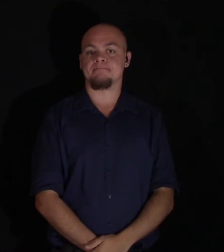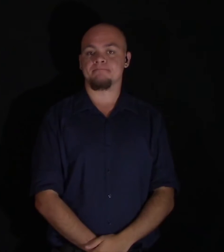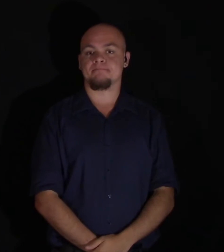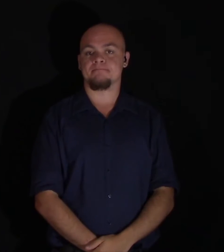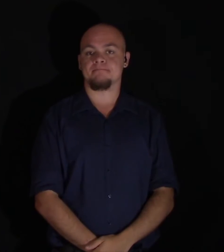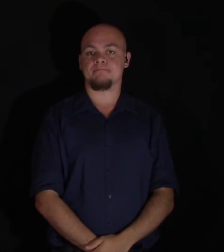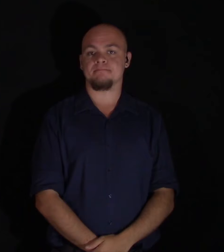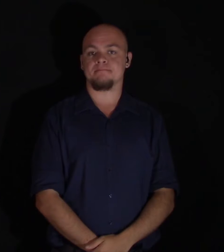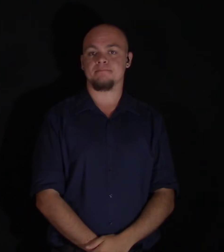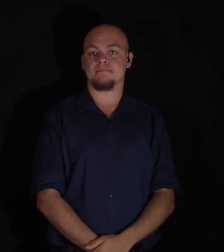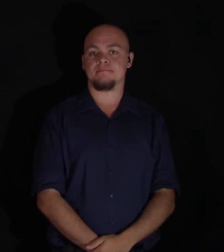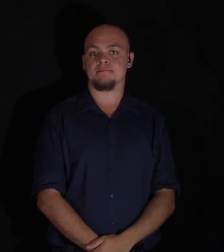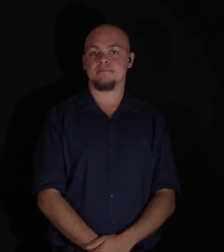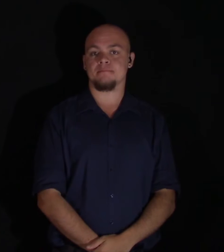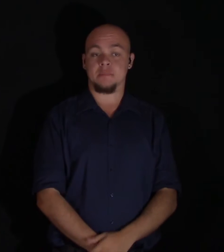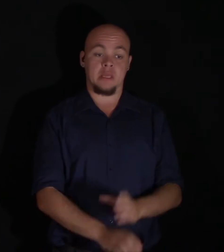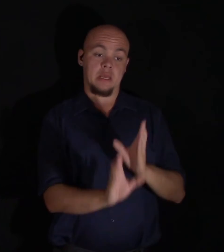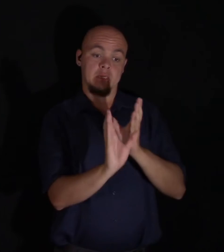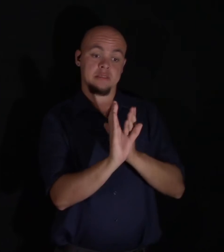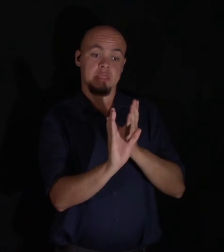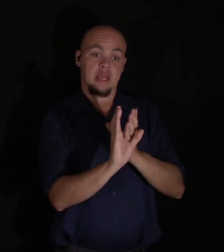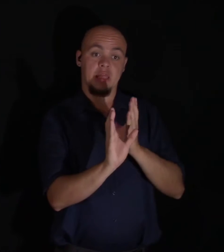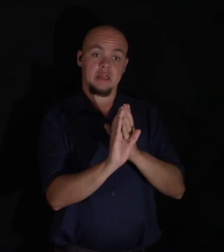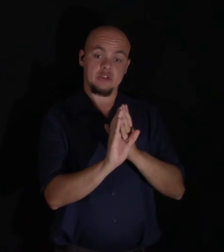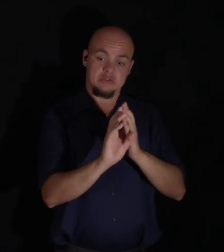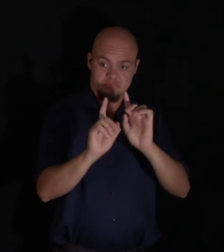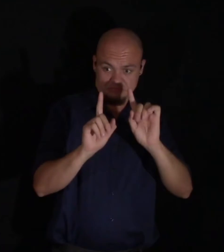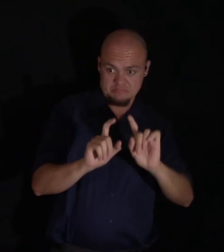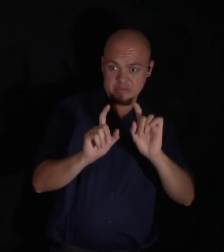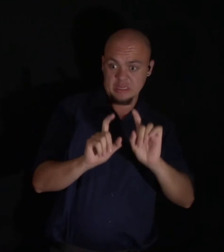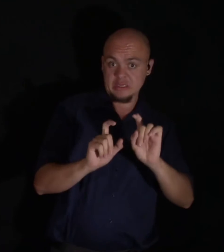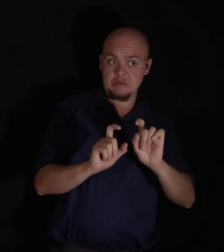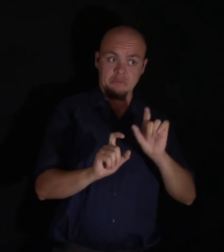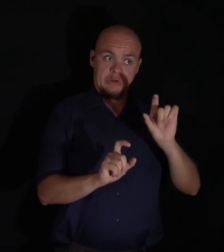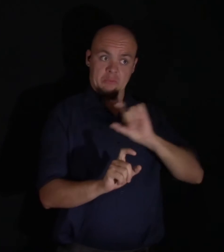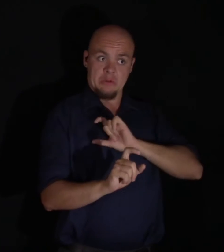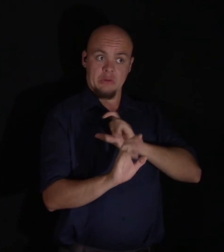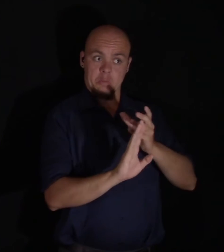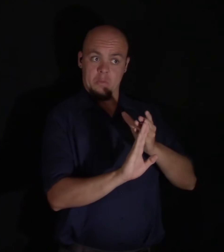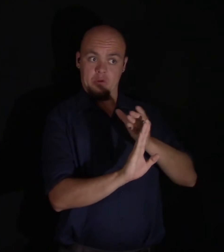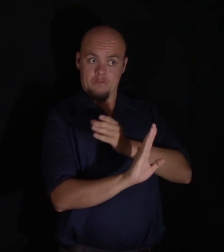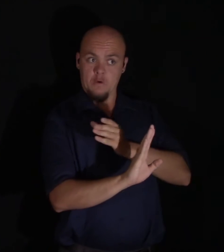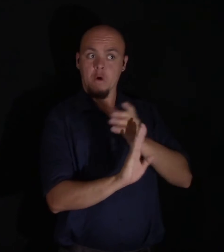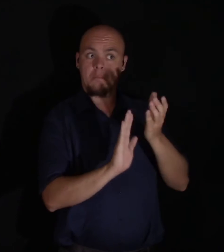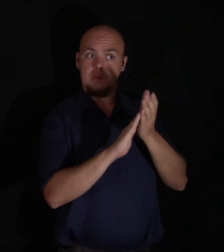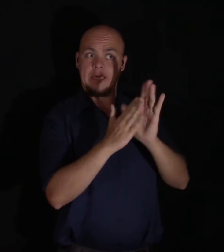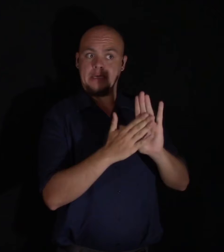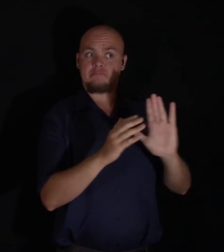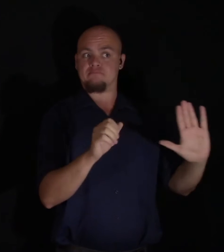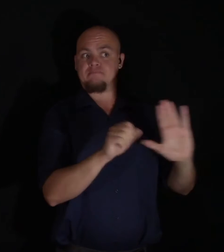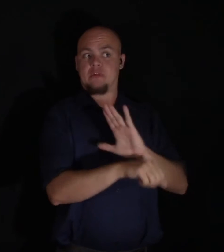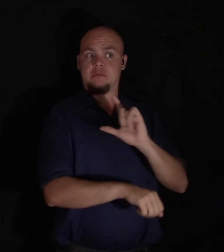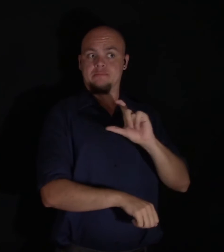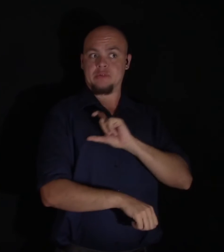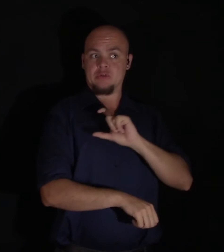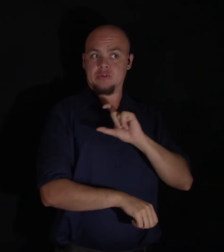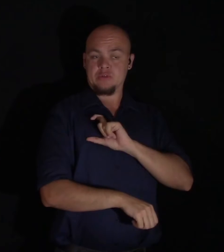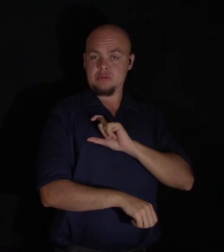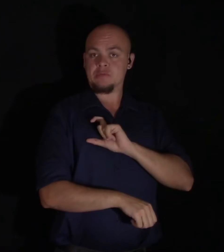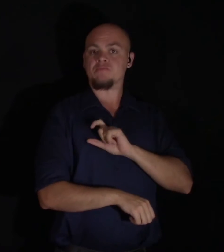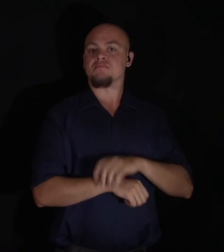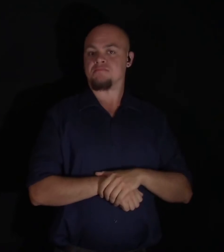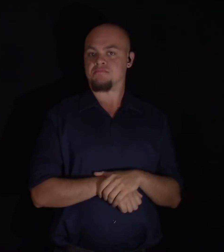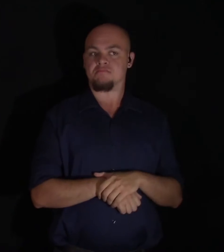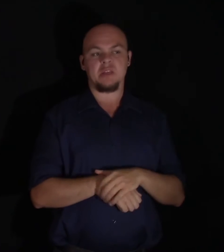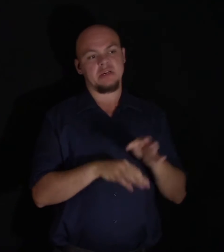about psychological screening of officers before they become officers. Could talk about